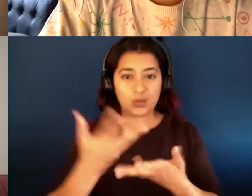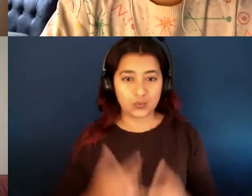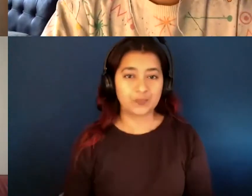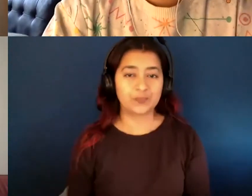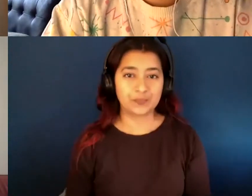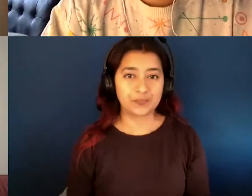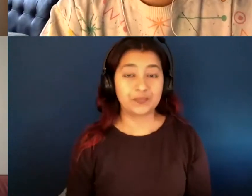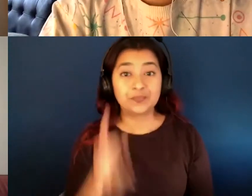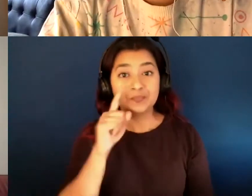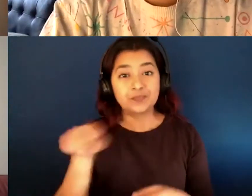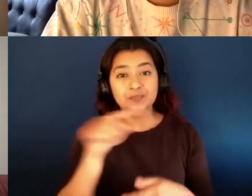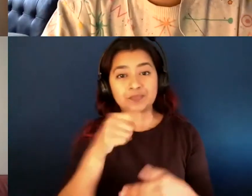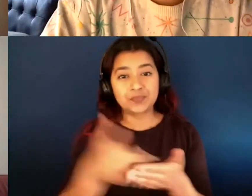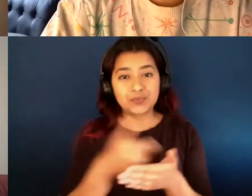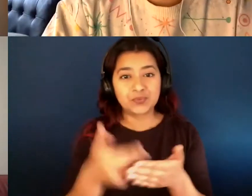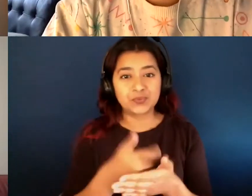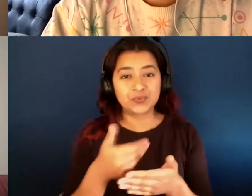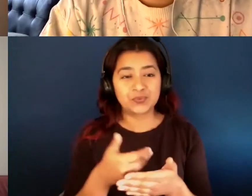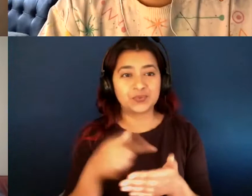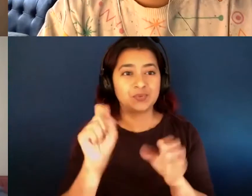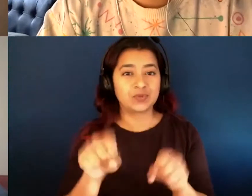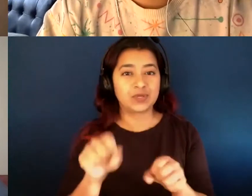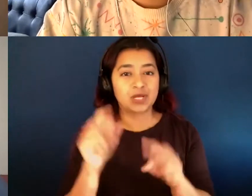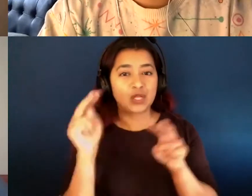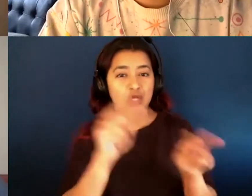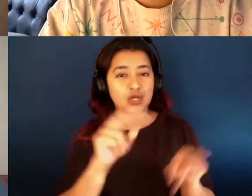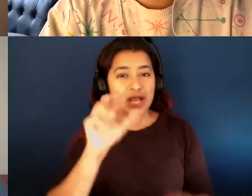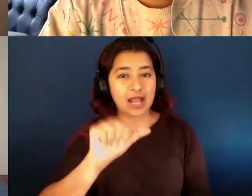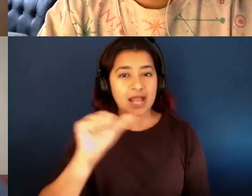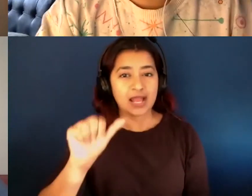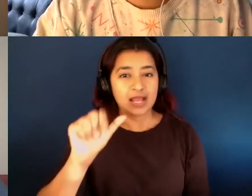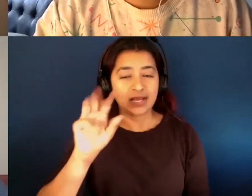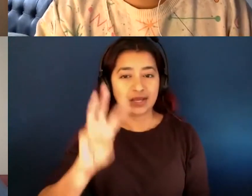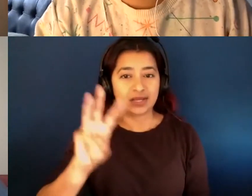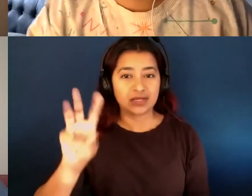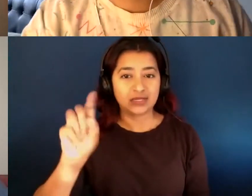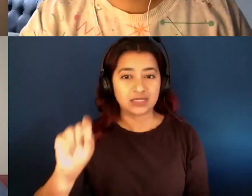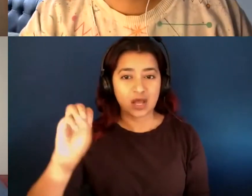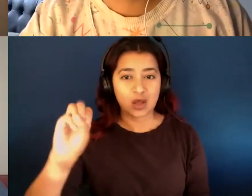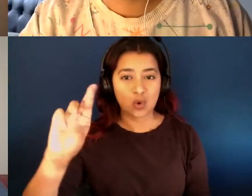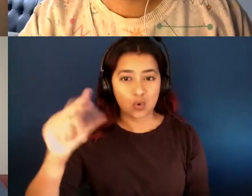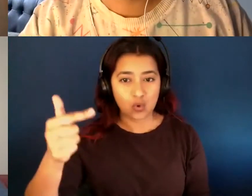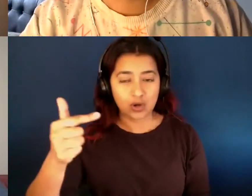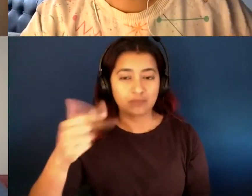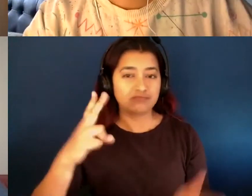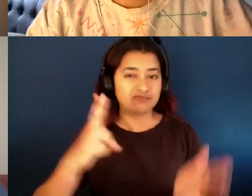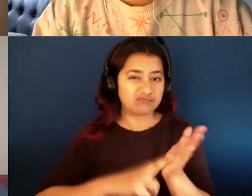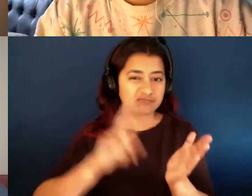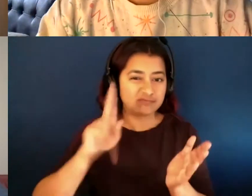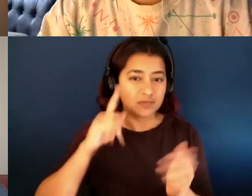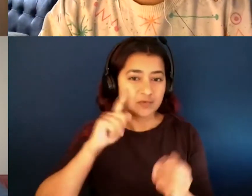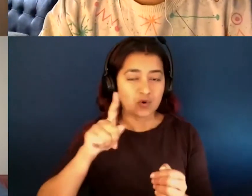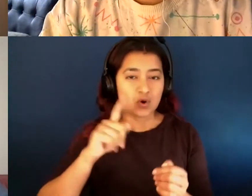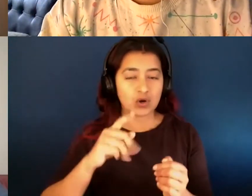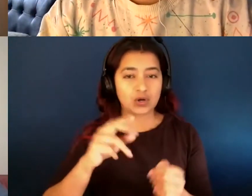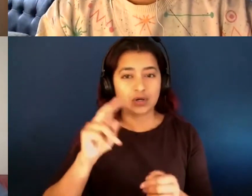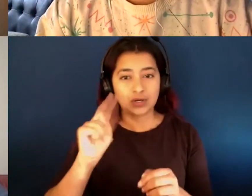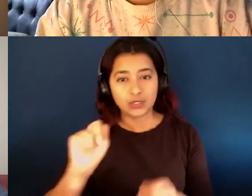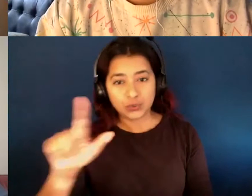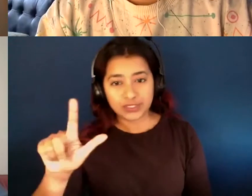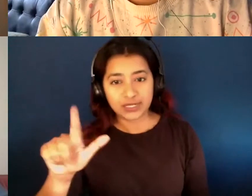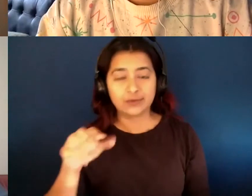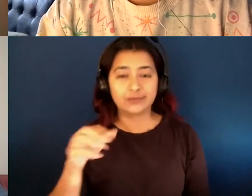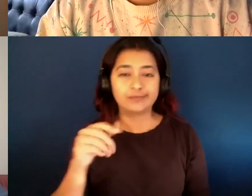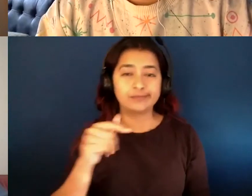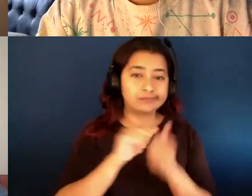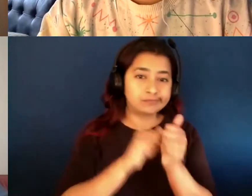who are new to us, you can visit aaww.org. You can sign up for our newsletter or follow us on